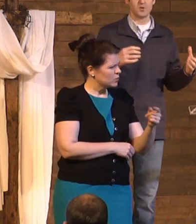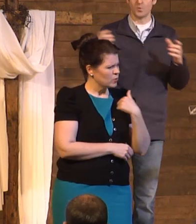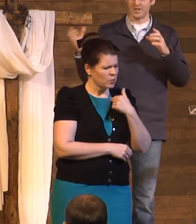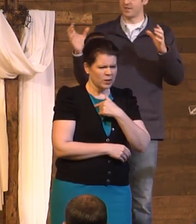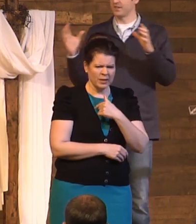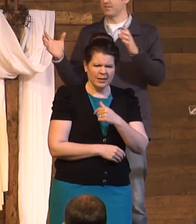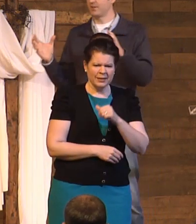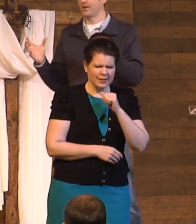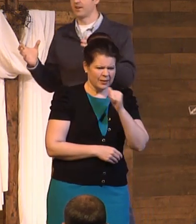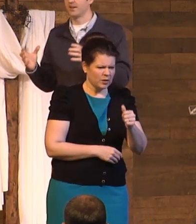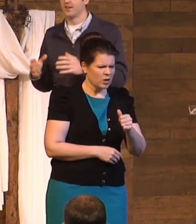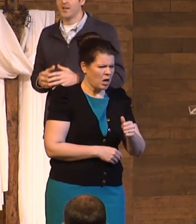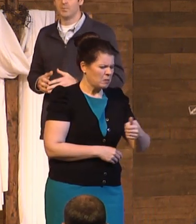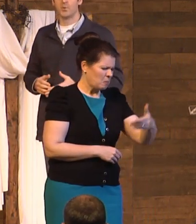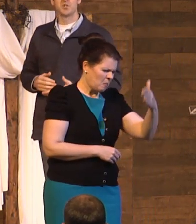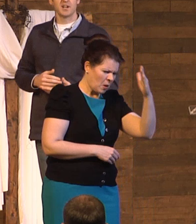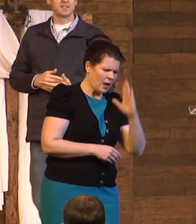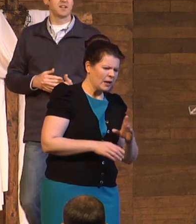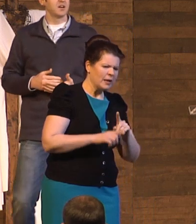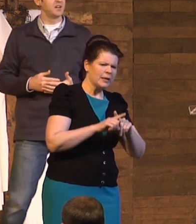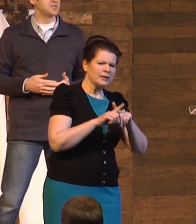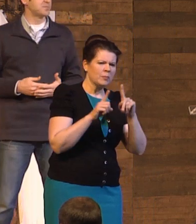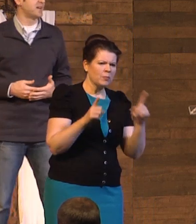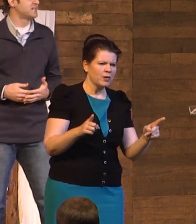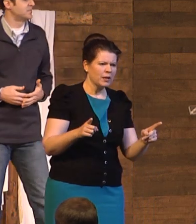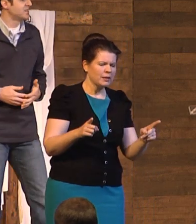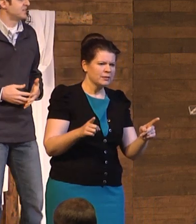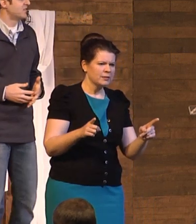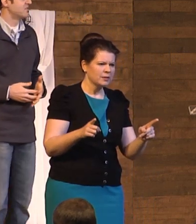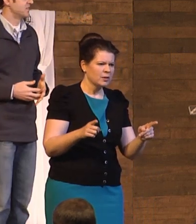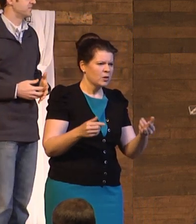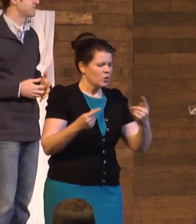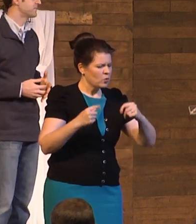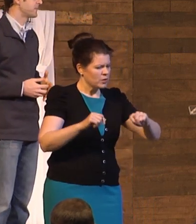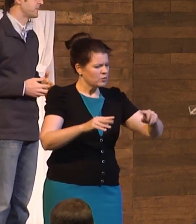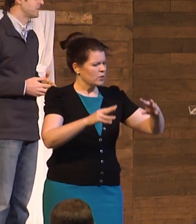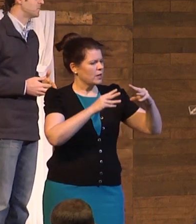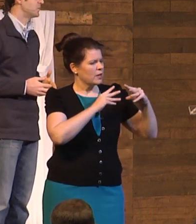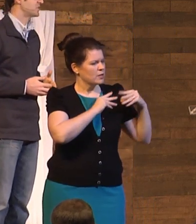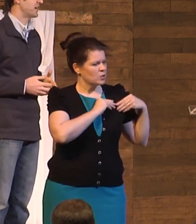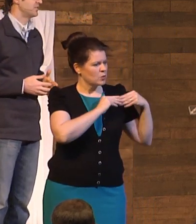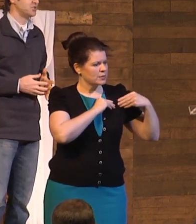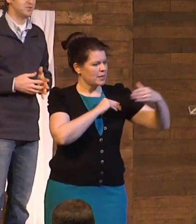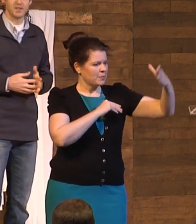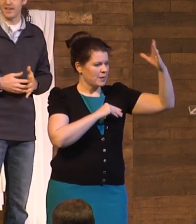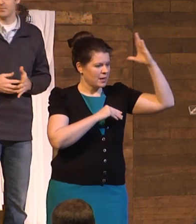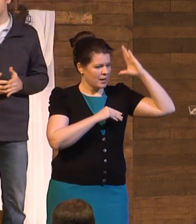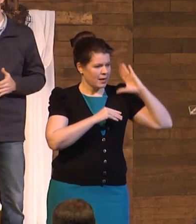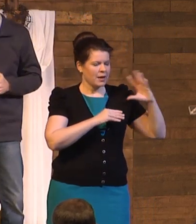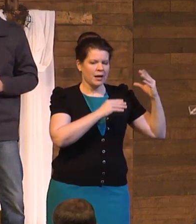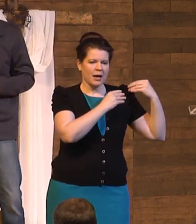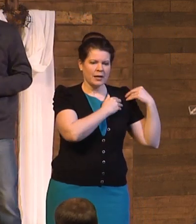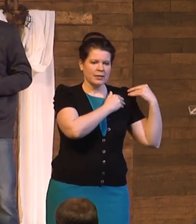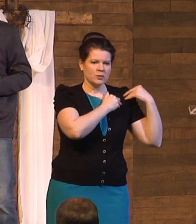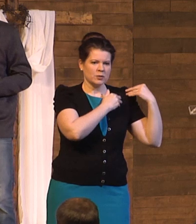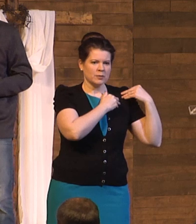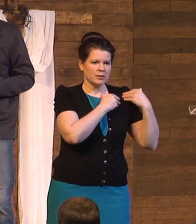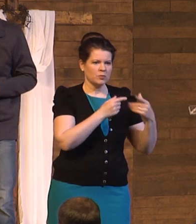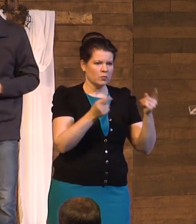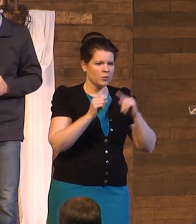we know what good and evil are, but we try to take on his responsibility, don't we? When we try to adjudicate between good and